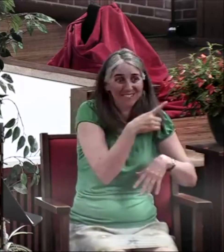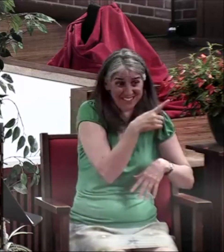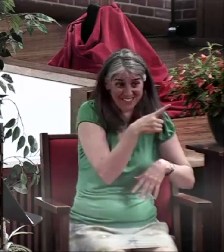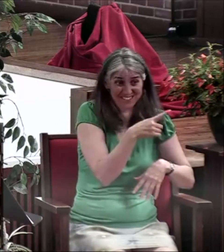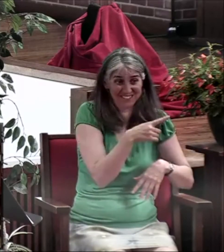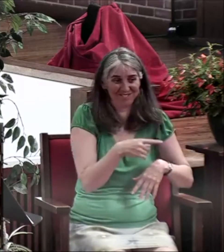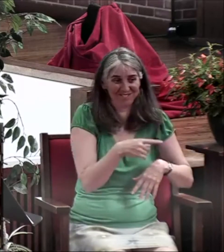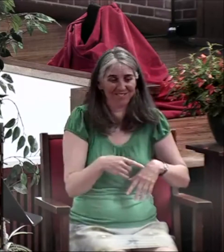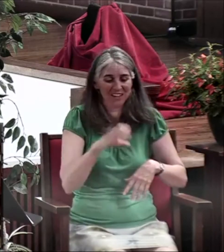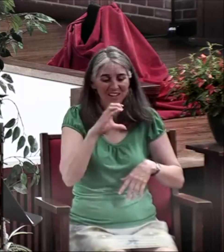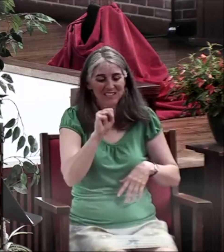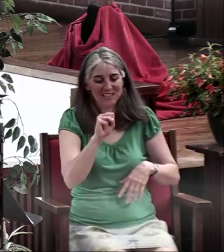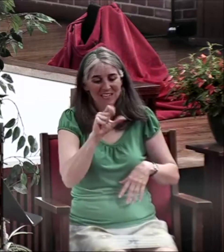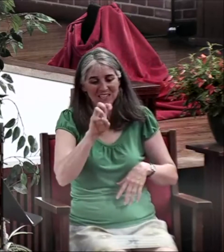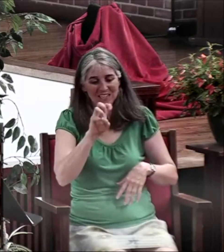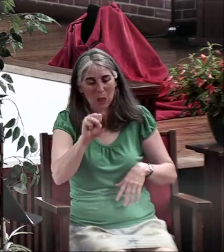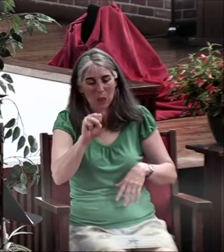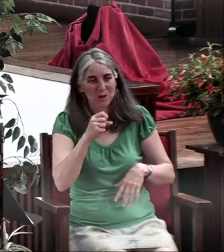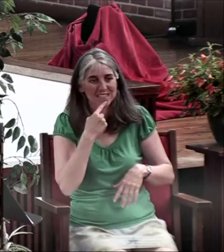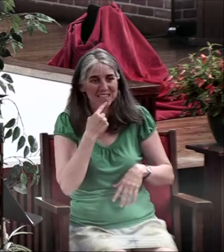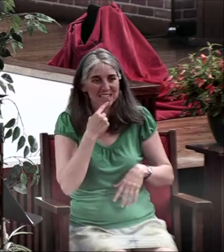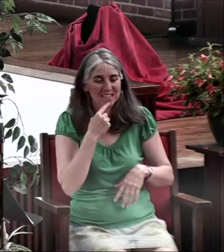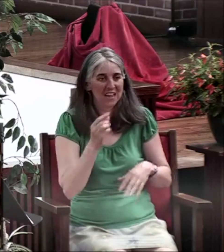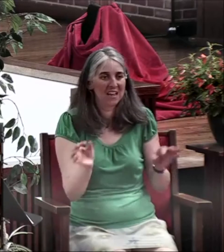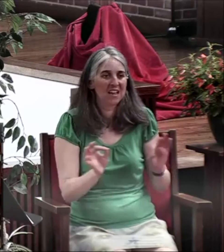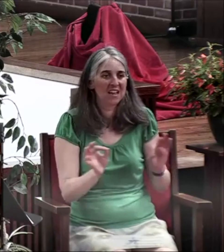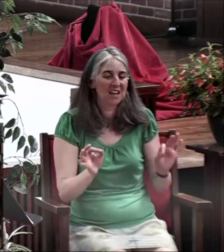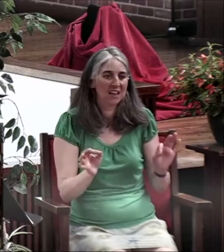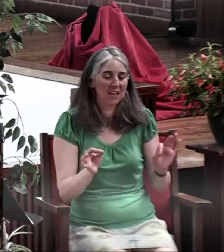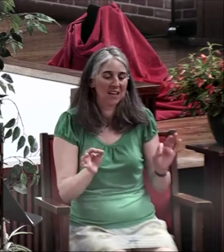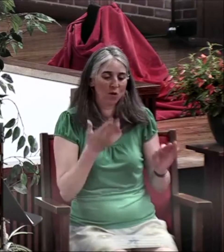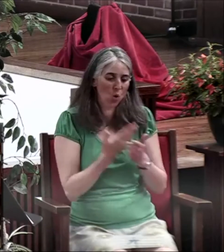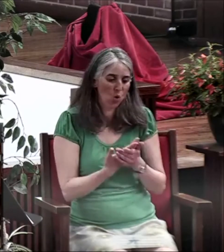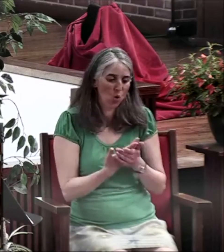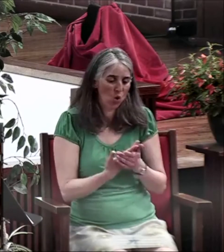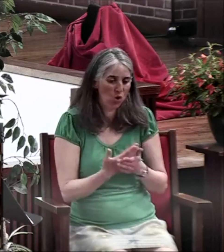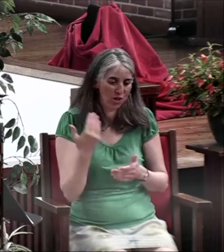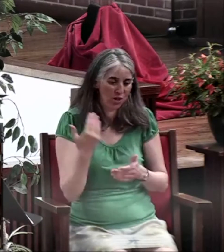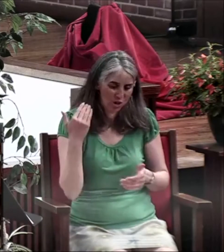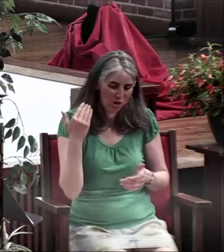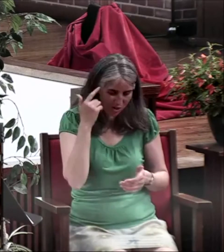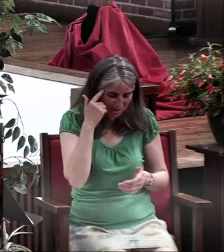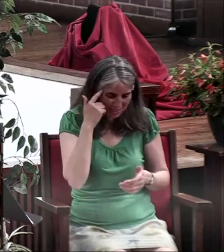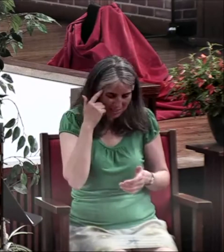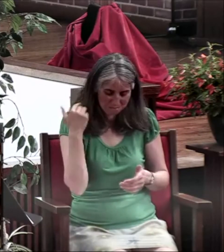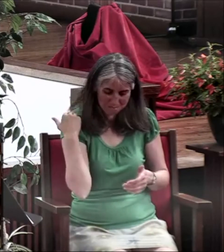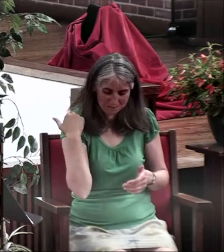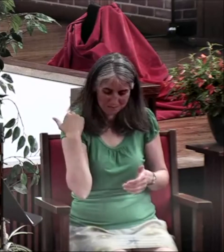It was C.S. Lewis who put it like this: "Nothing gives a more spuriously good conscience than keeping rules.